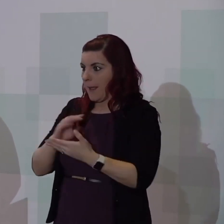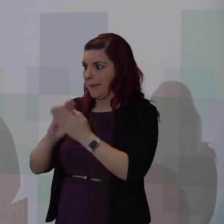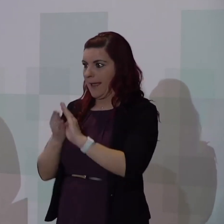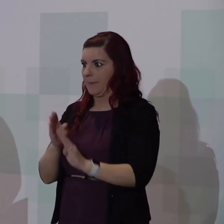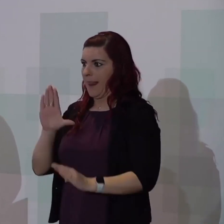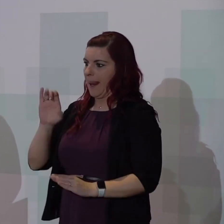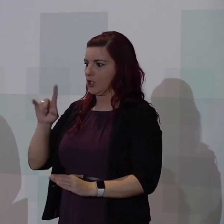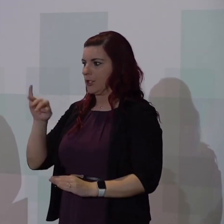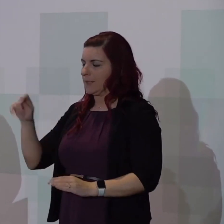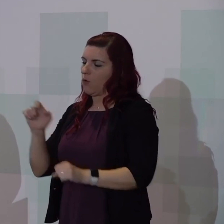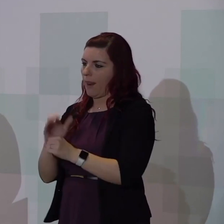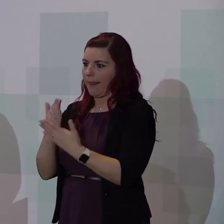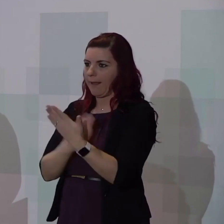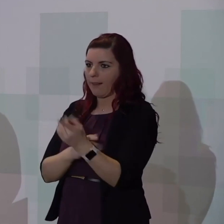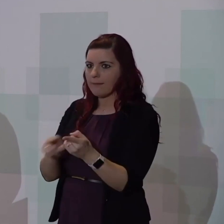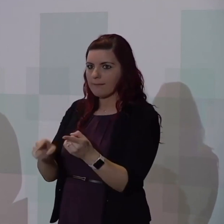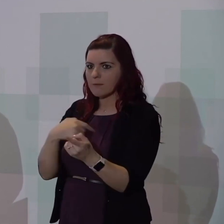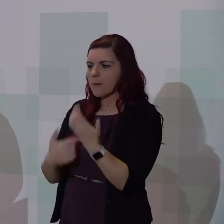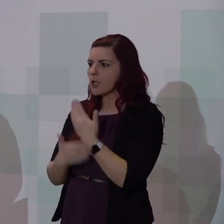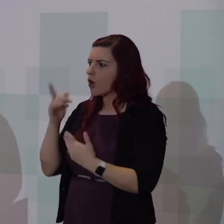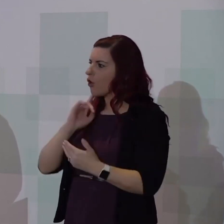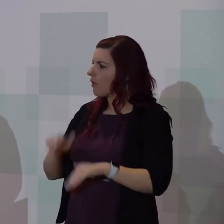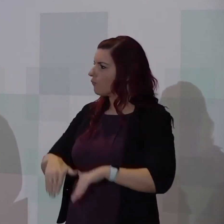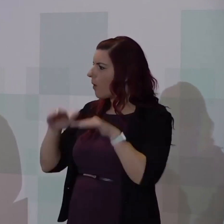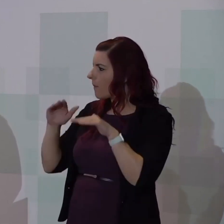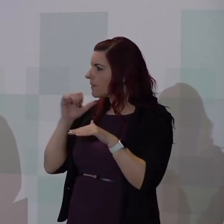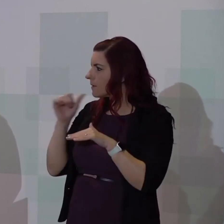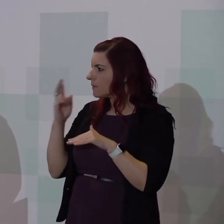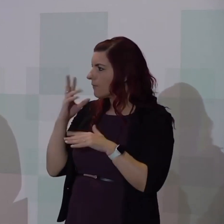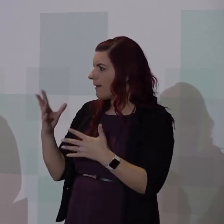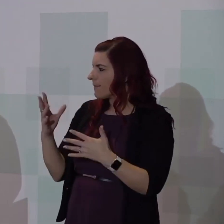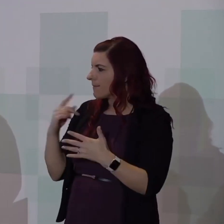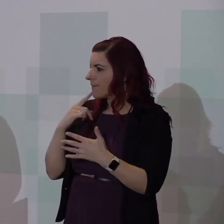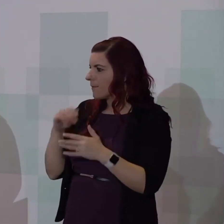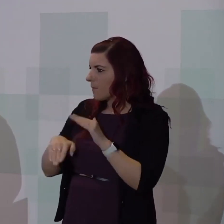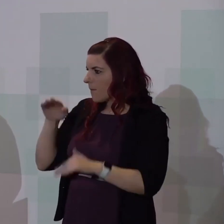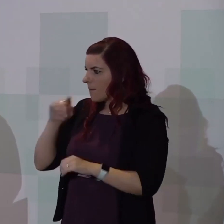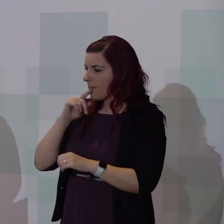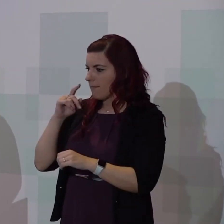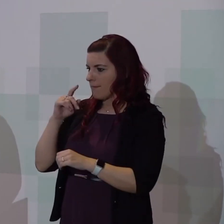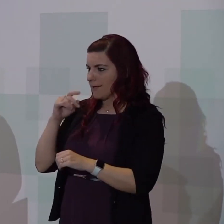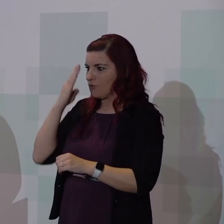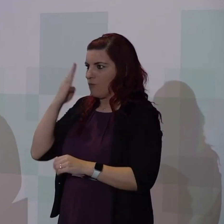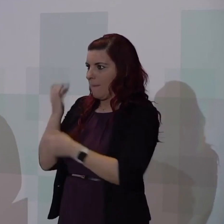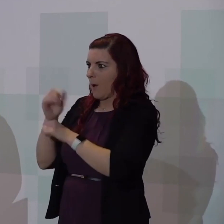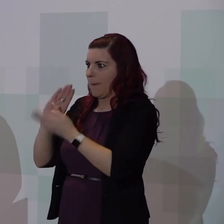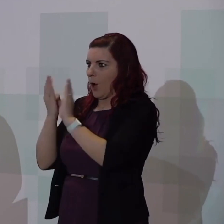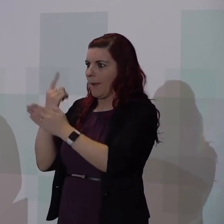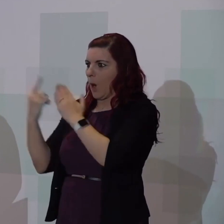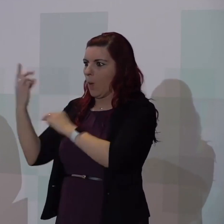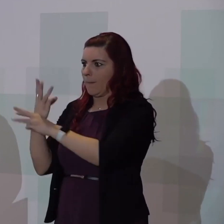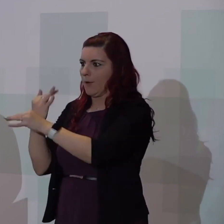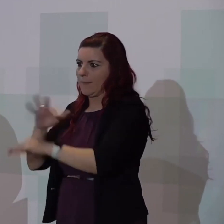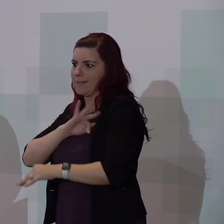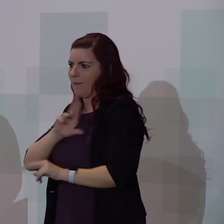legal. As a young girl, I did not dream of growing up and becoming a lone parent. I dreamt of the fairy tale that a